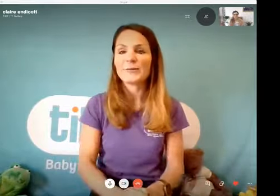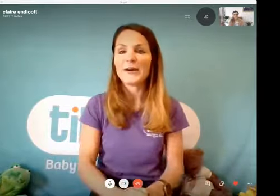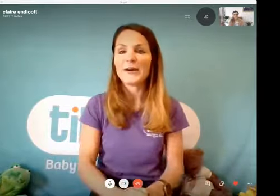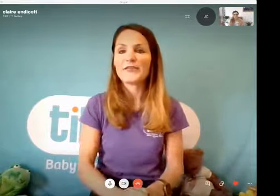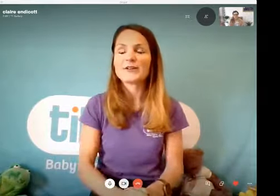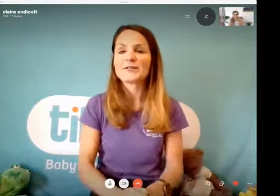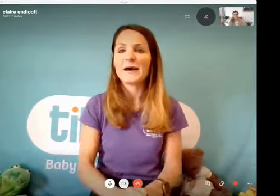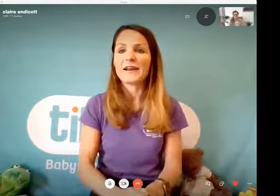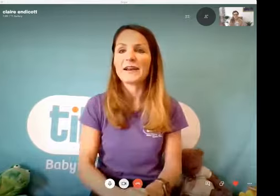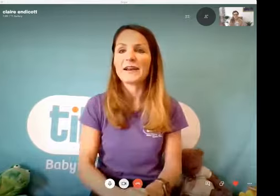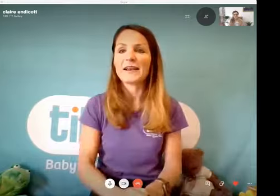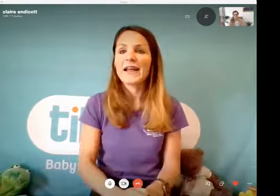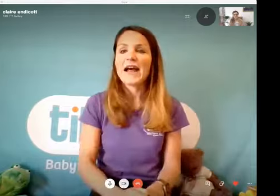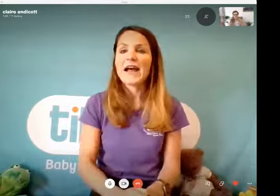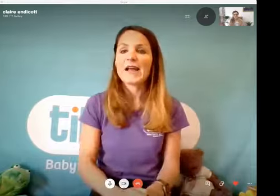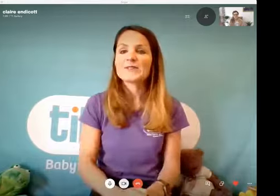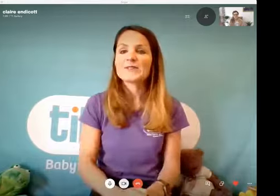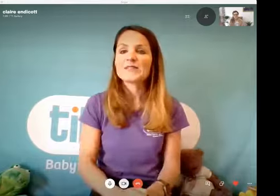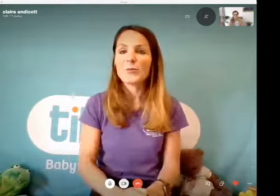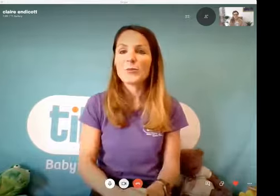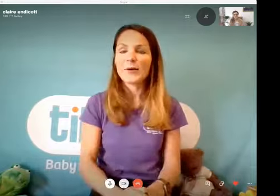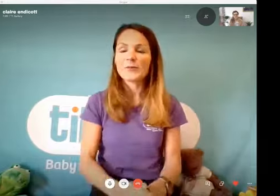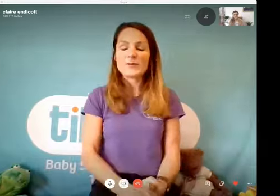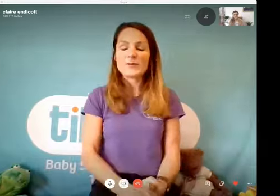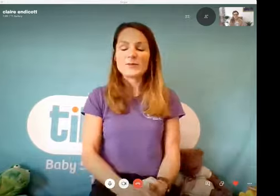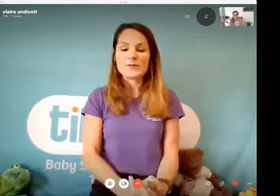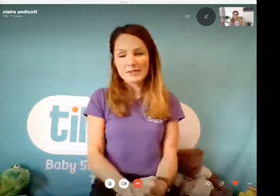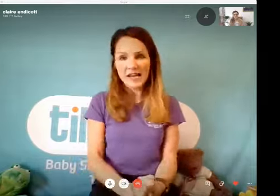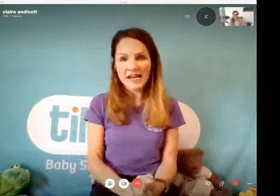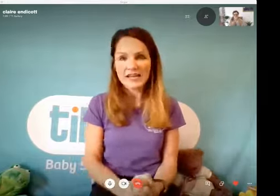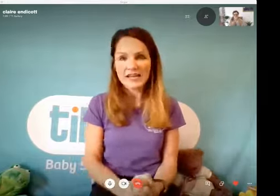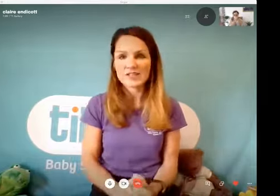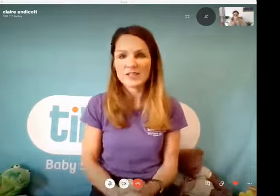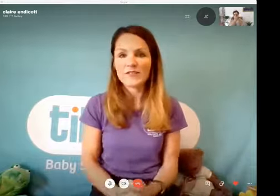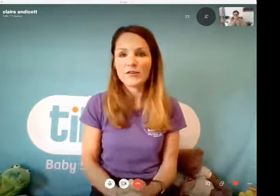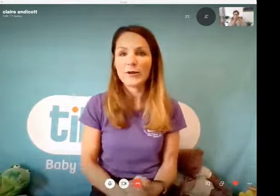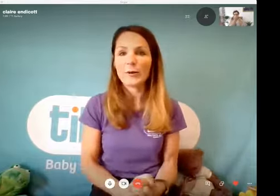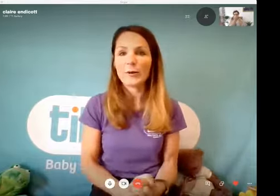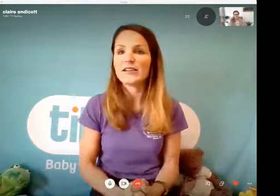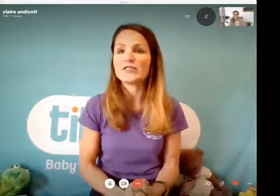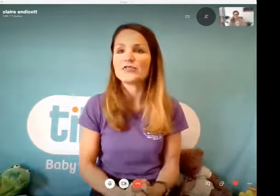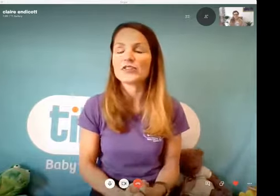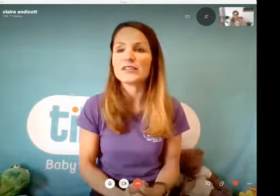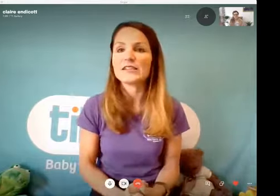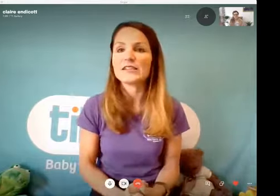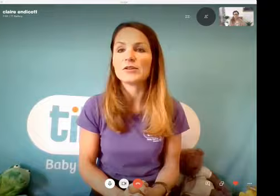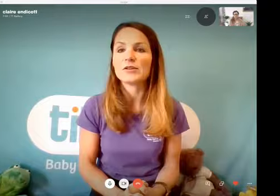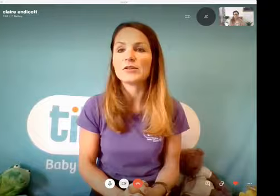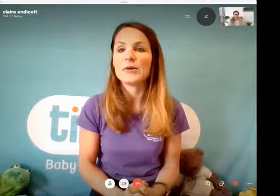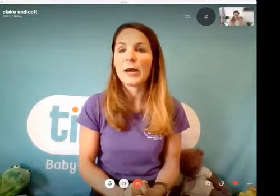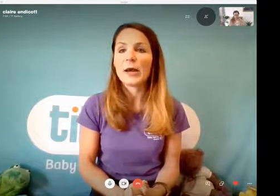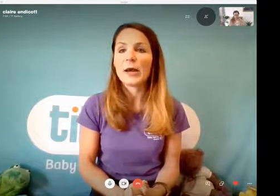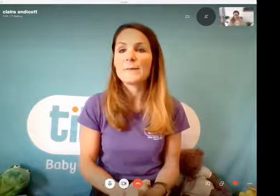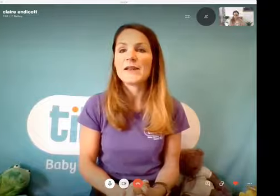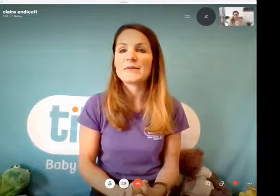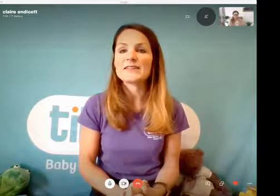as well. So what I thought I would do today is just give you a little bit of an introduction into baby sign